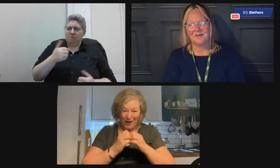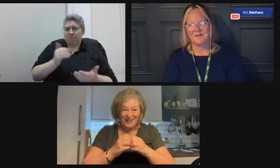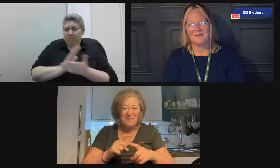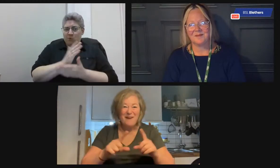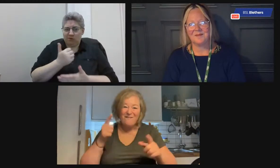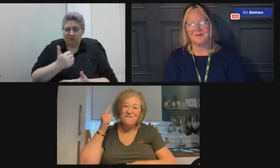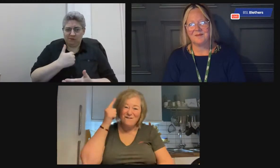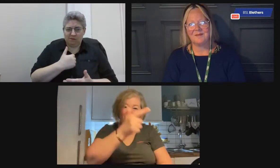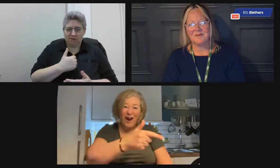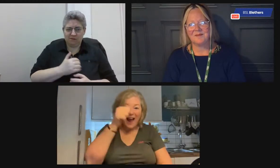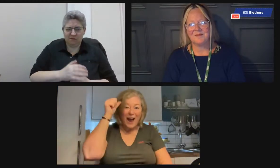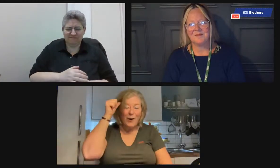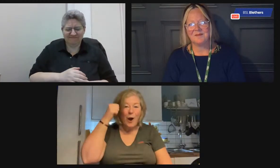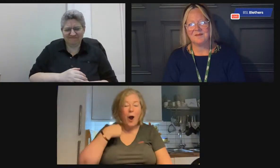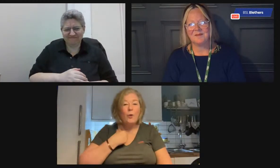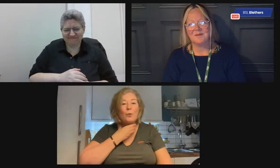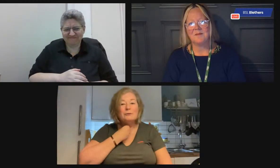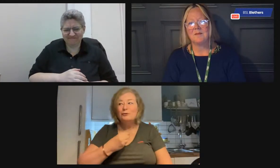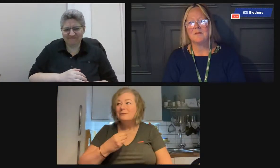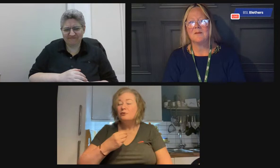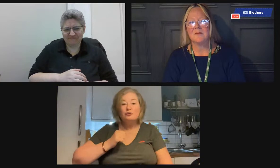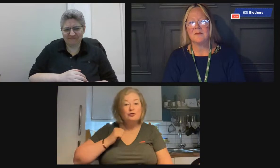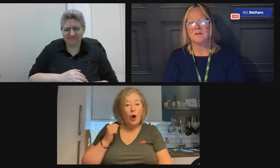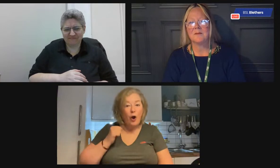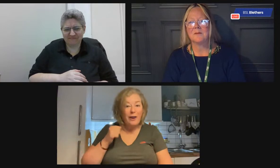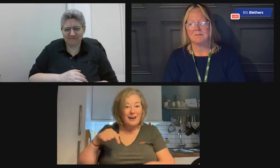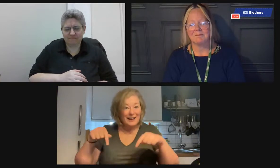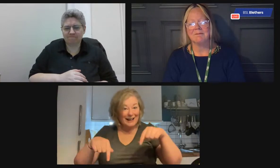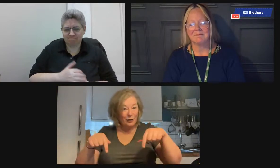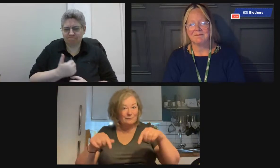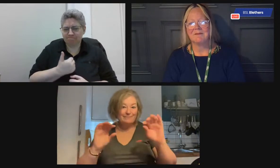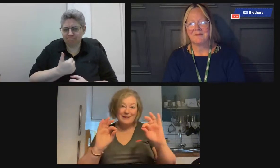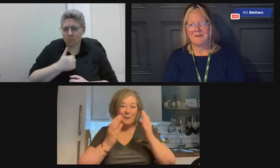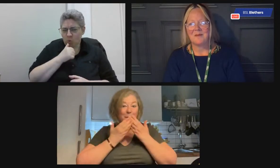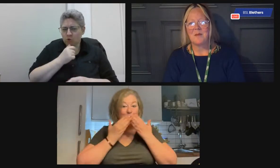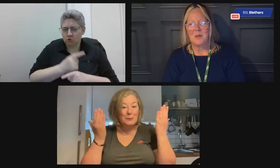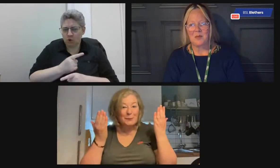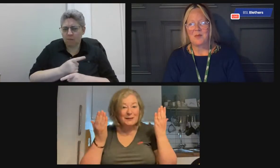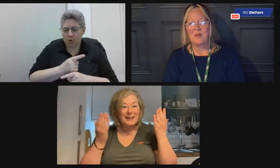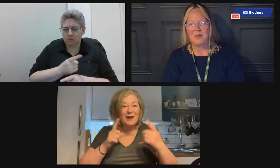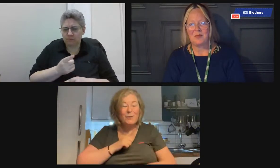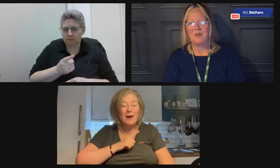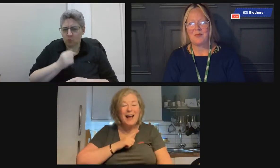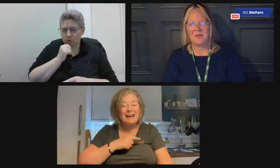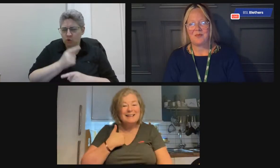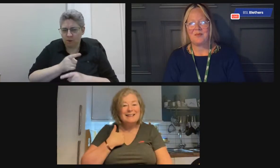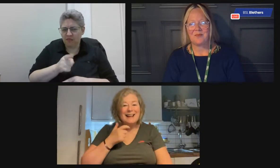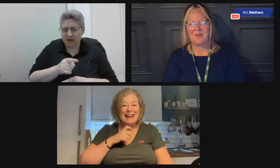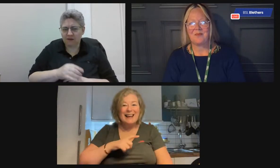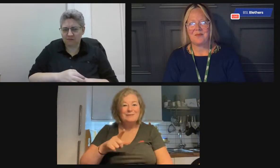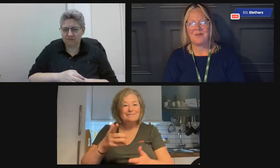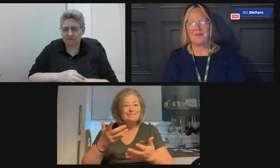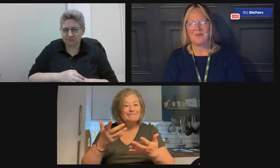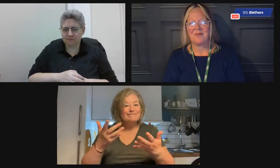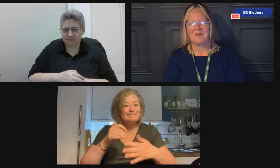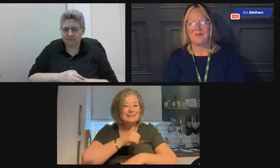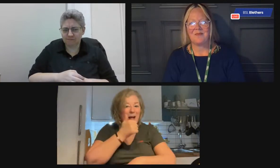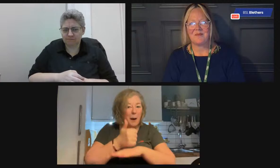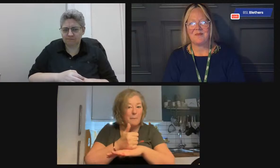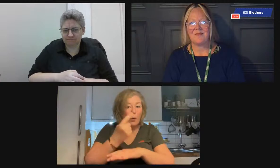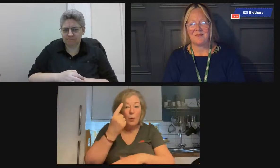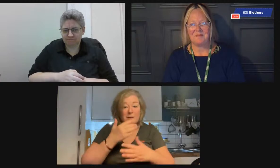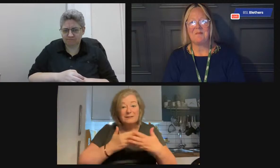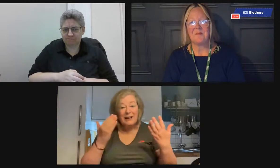men, thing too. yep, and men and women. And I know for other people they think I might be far, but we didn't have it in